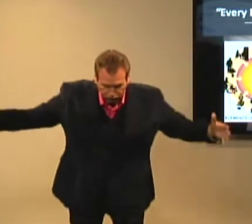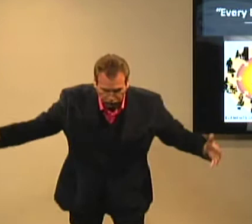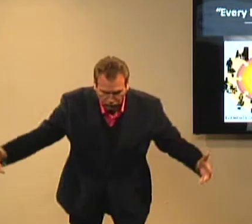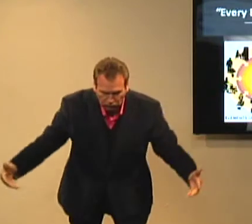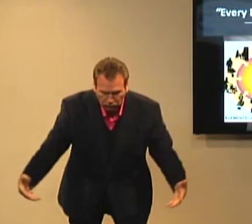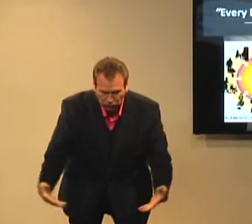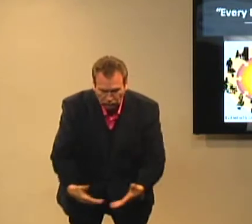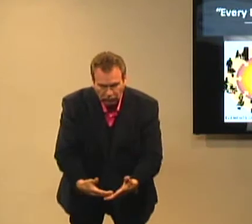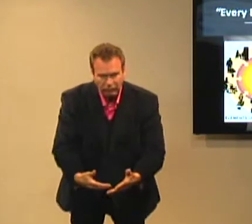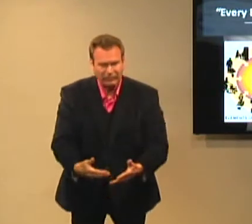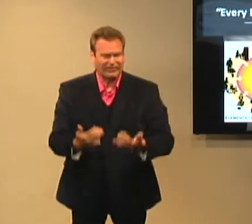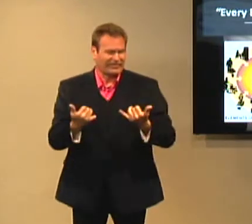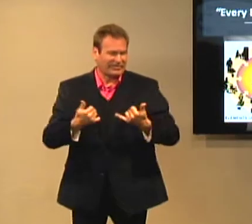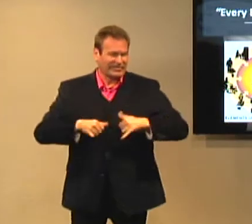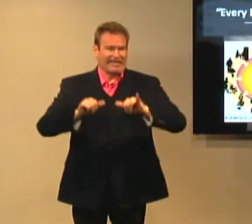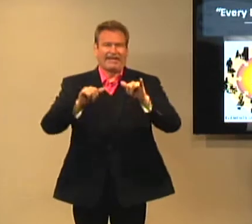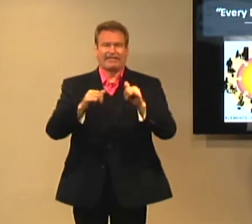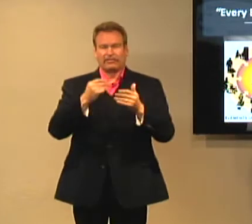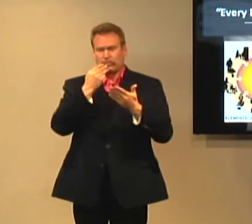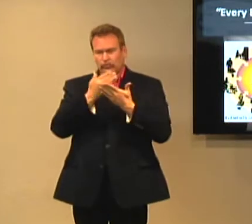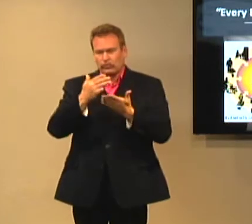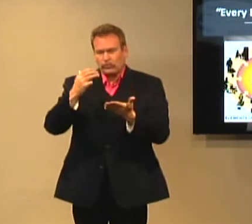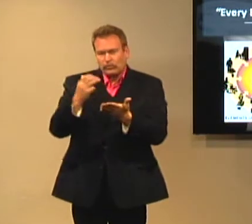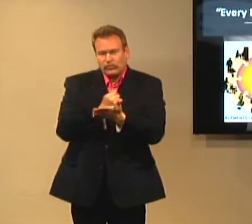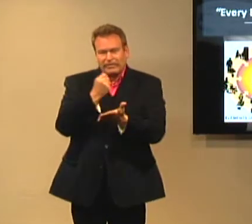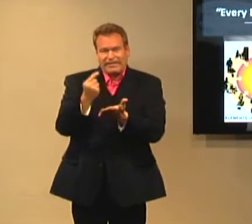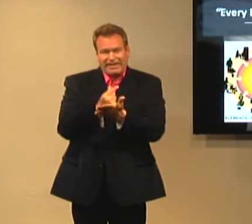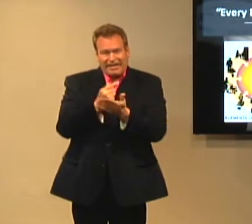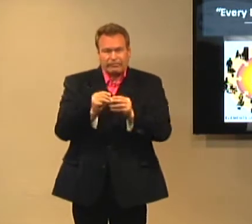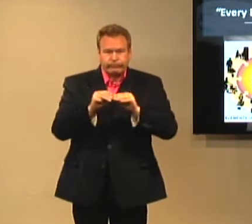allowing the ministry of God to go through the whole world.